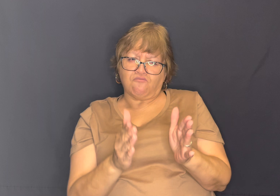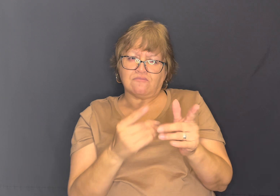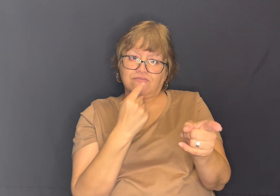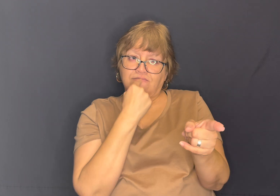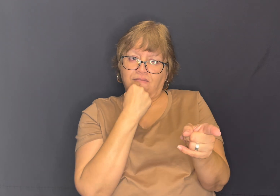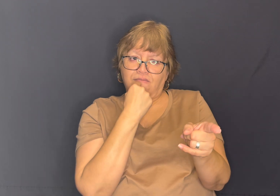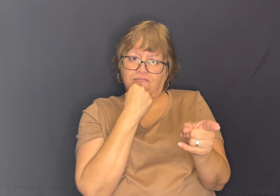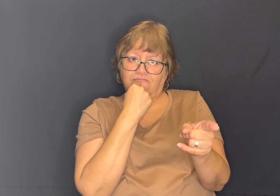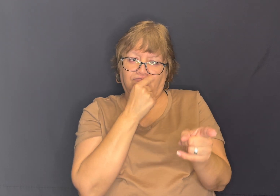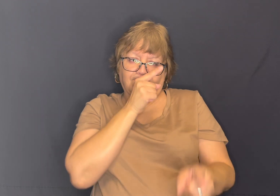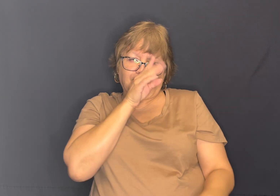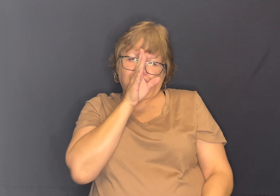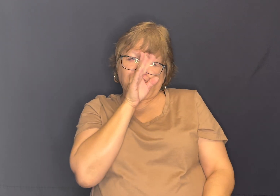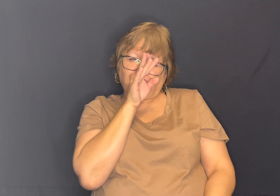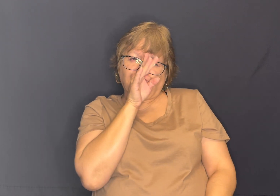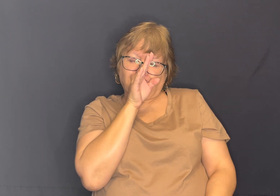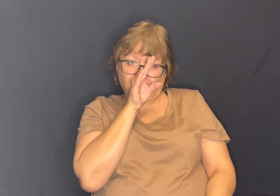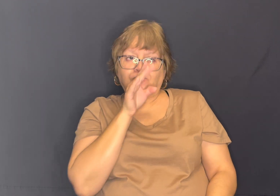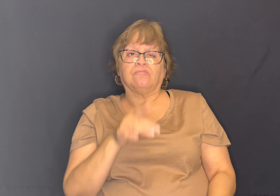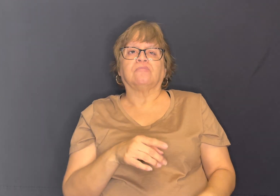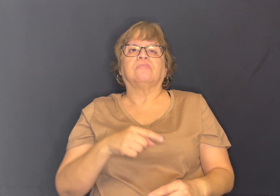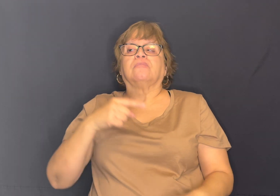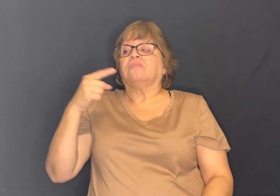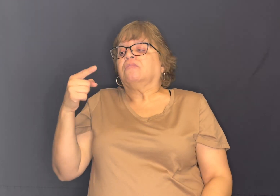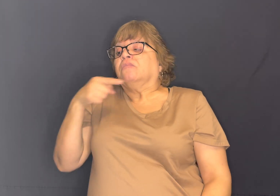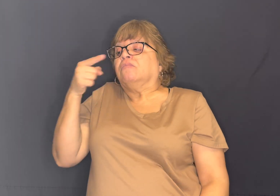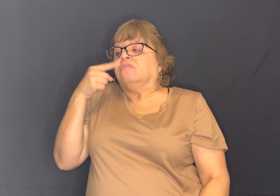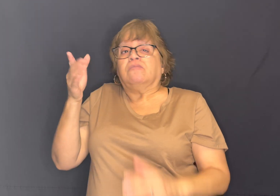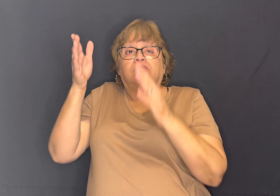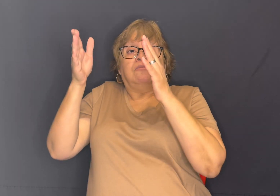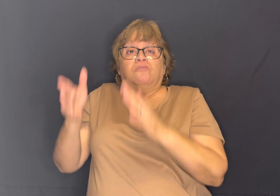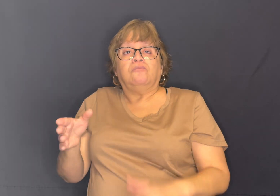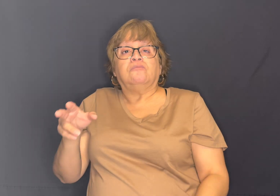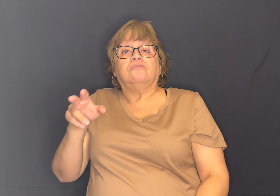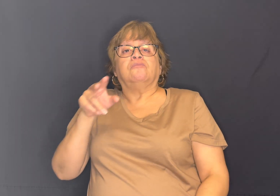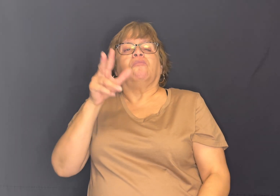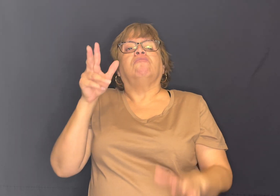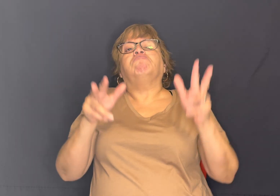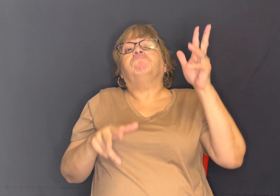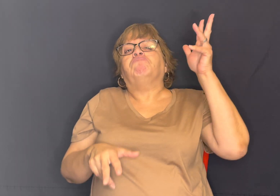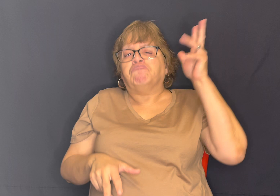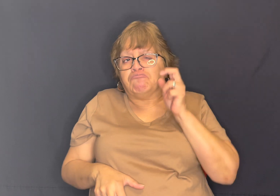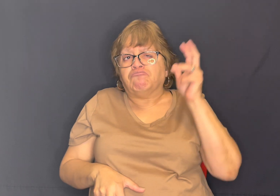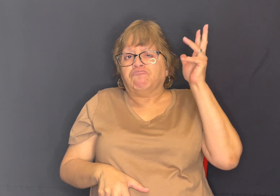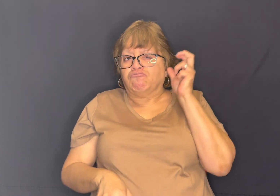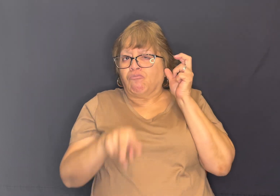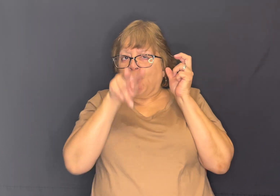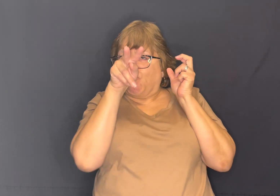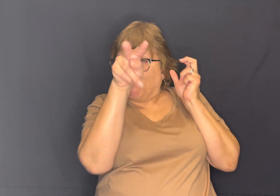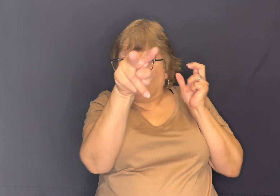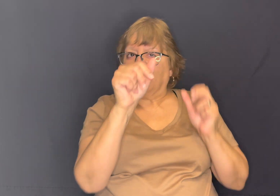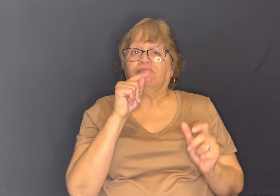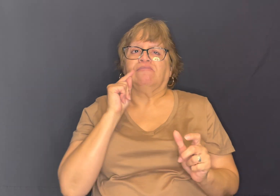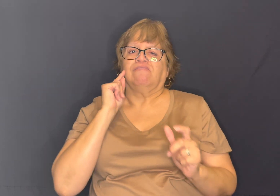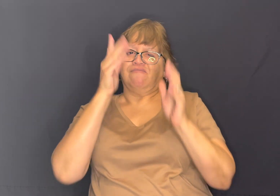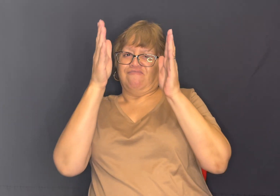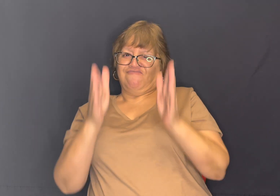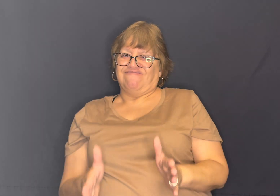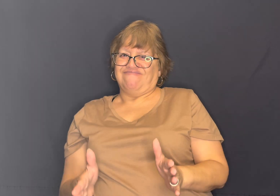is talking and saying what the deaf person is saying, like they're relaying the message, the hearing person is hearing